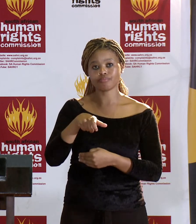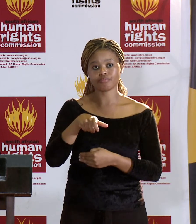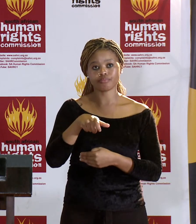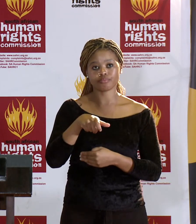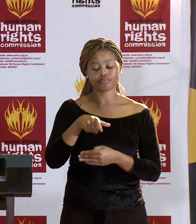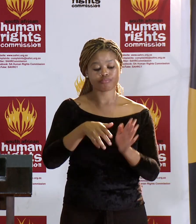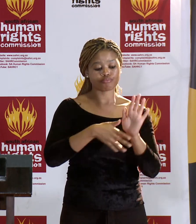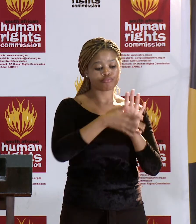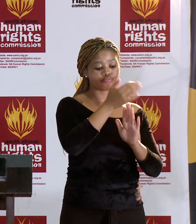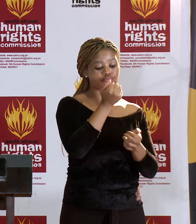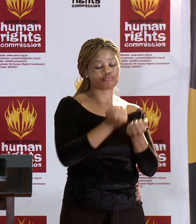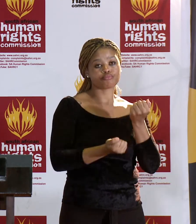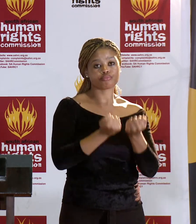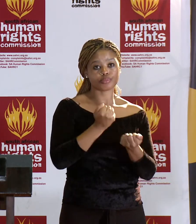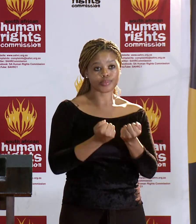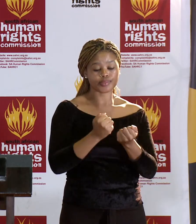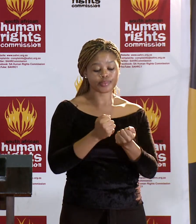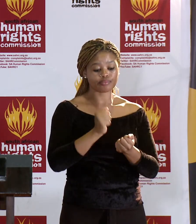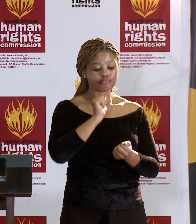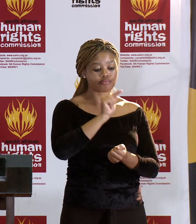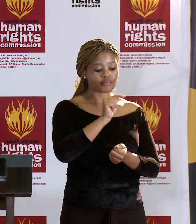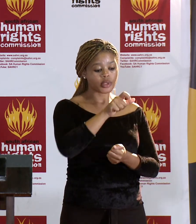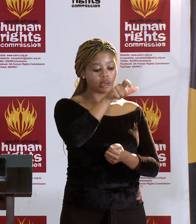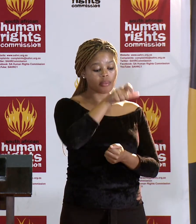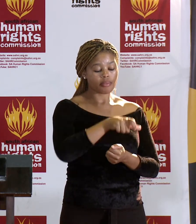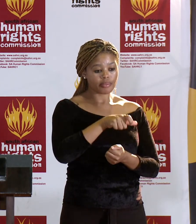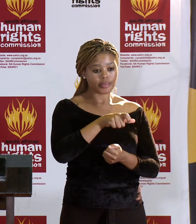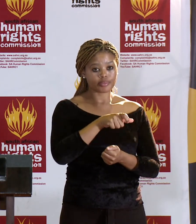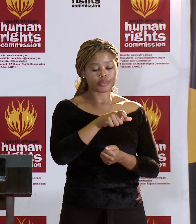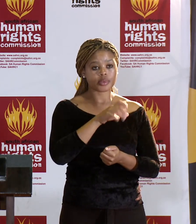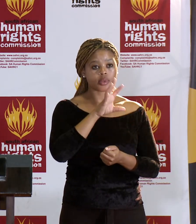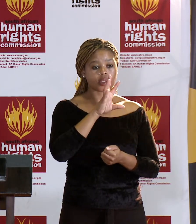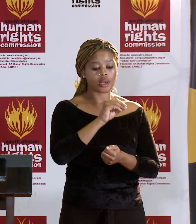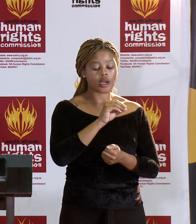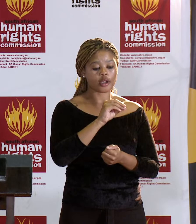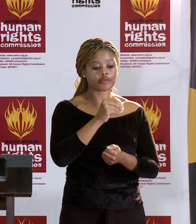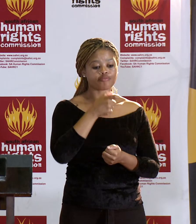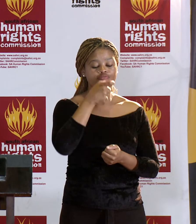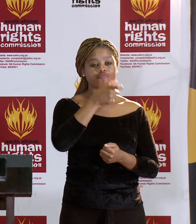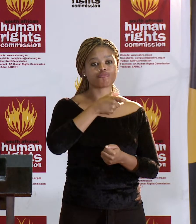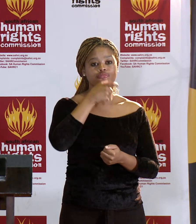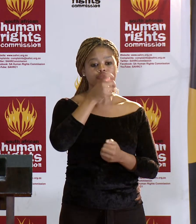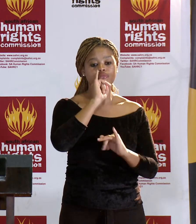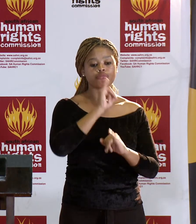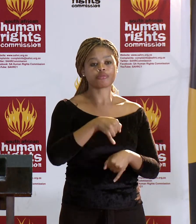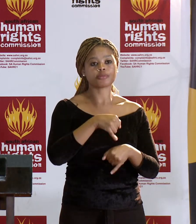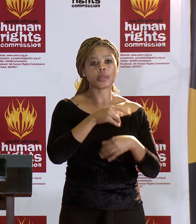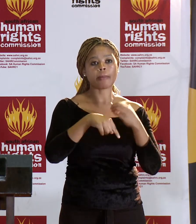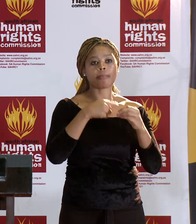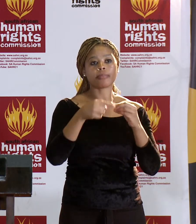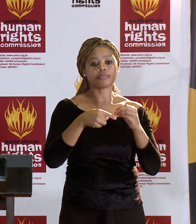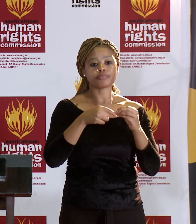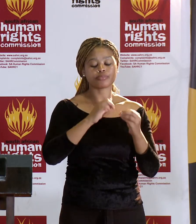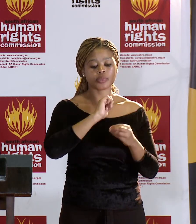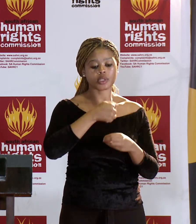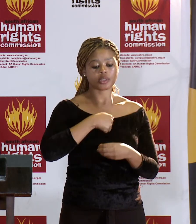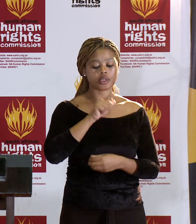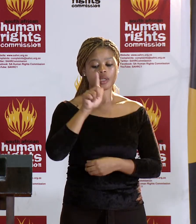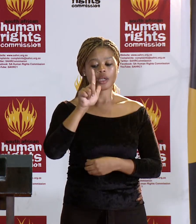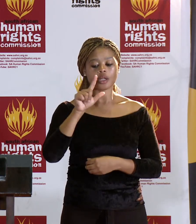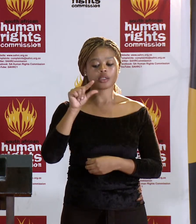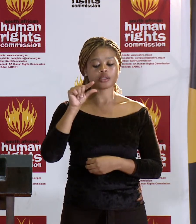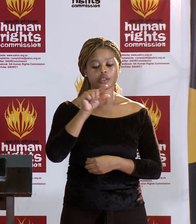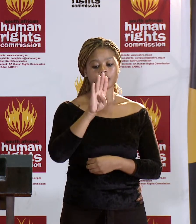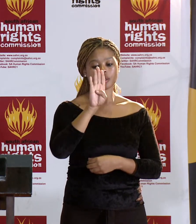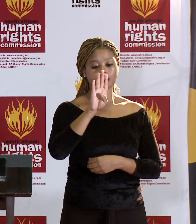to court. This person made very disparaging remarks about our